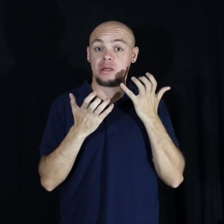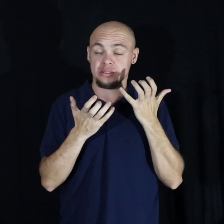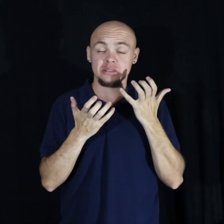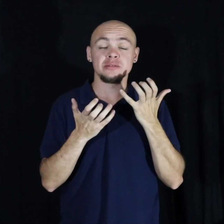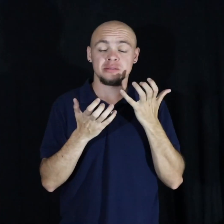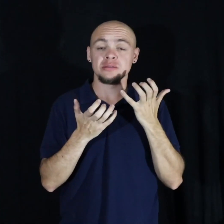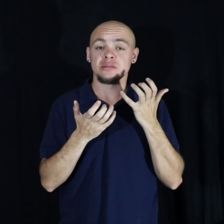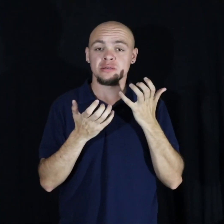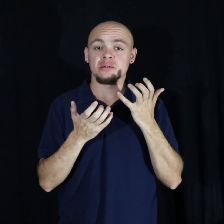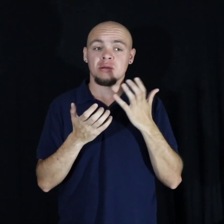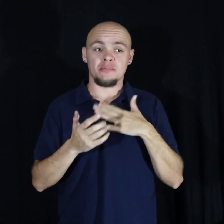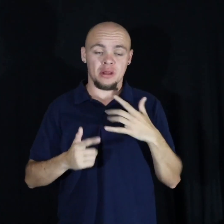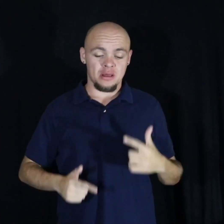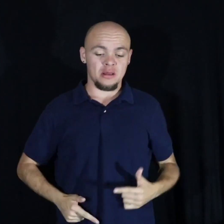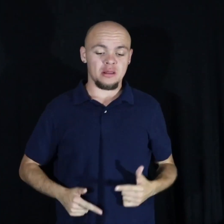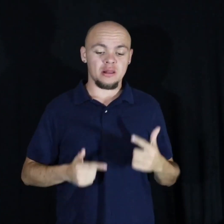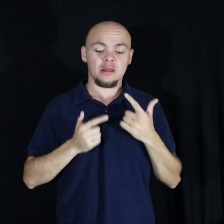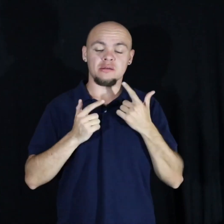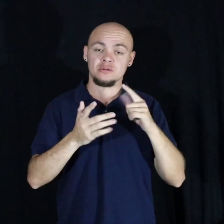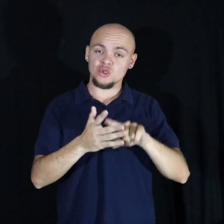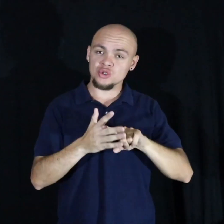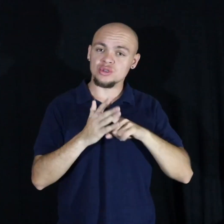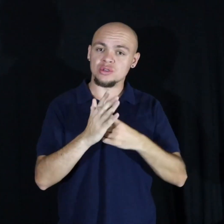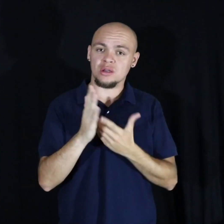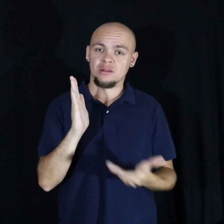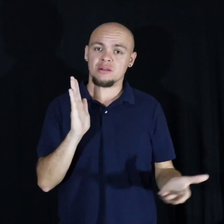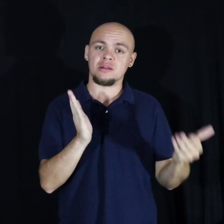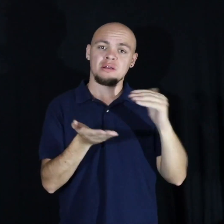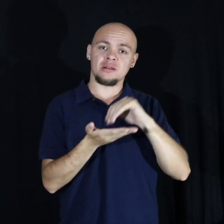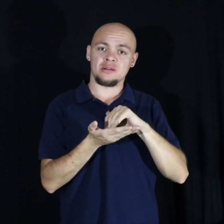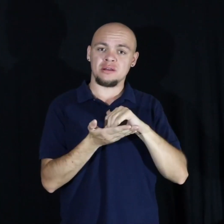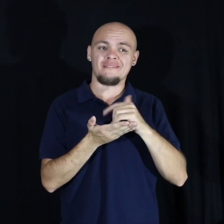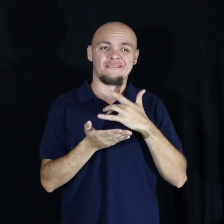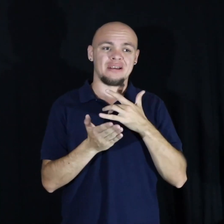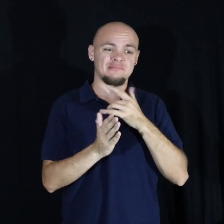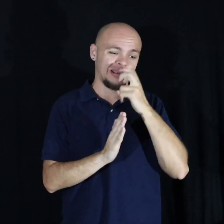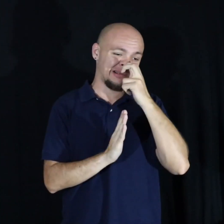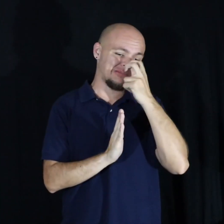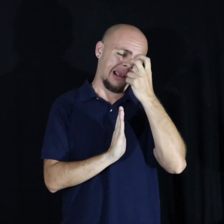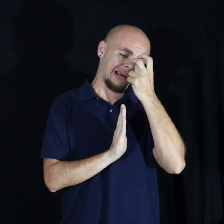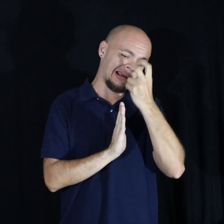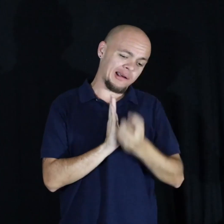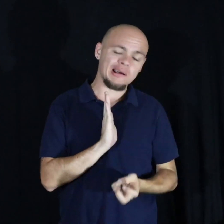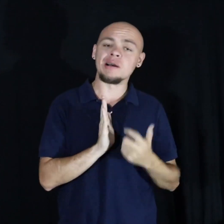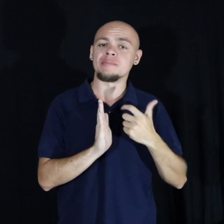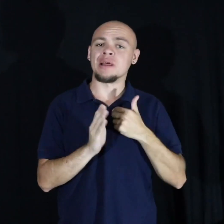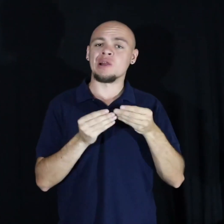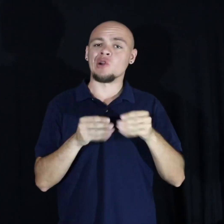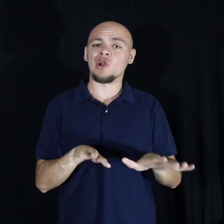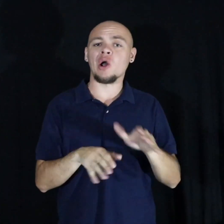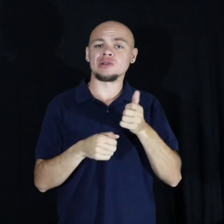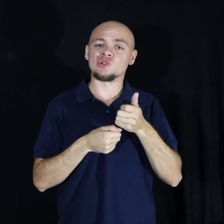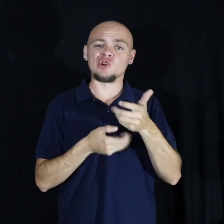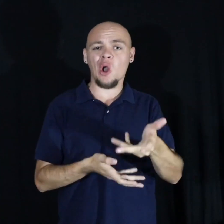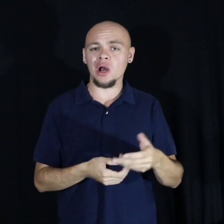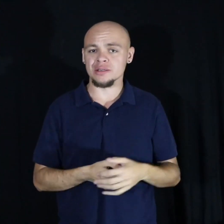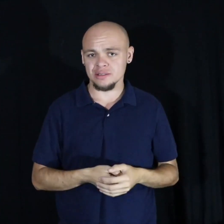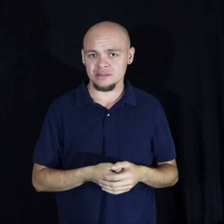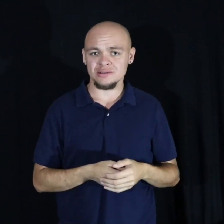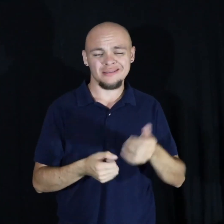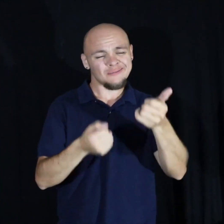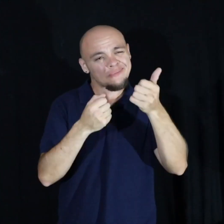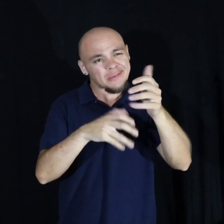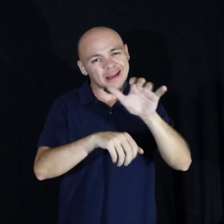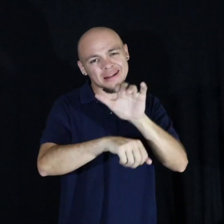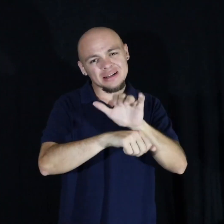just didn't know how to start my life over. I felt I was in too deep, a lost cause. There were many nights when